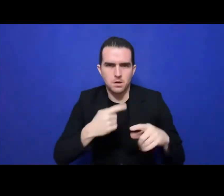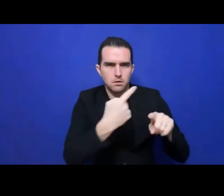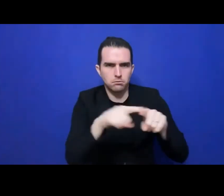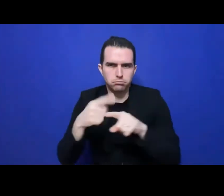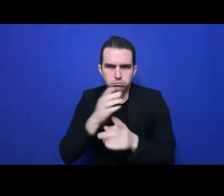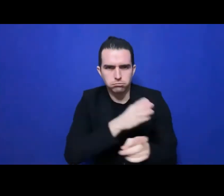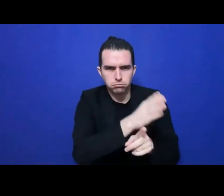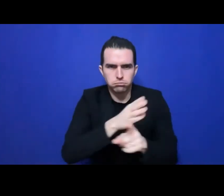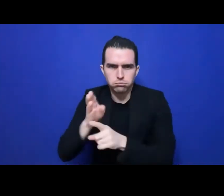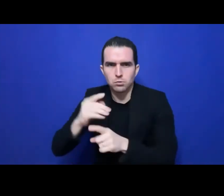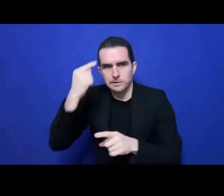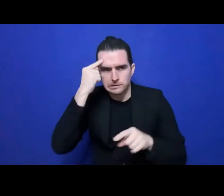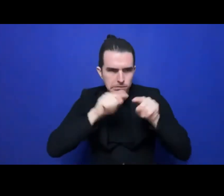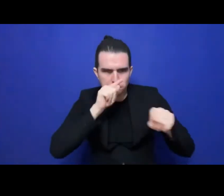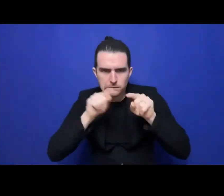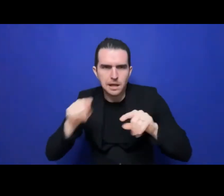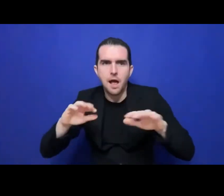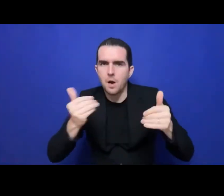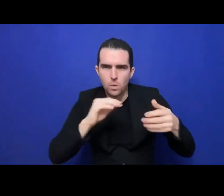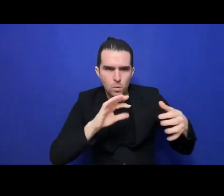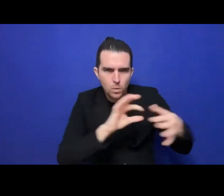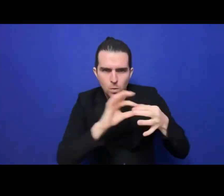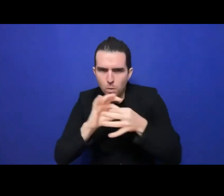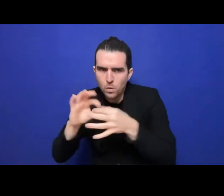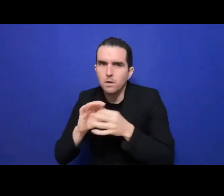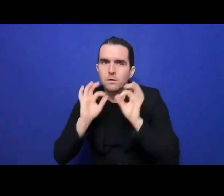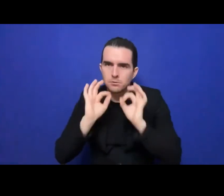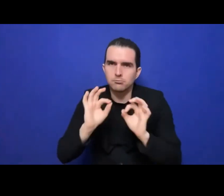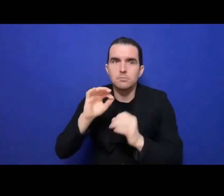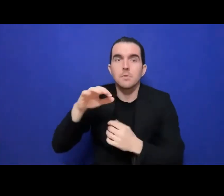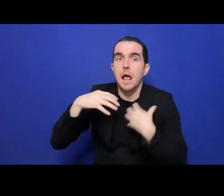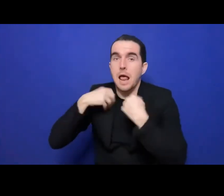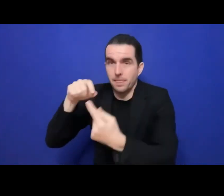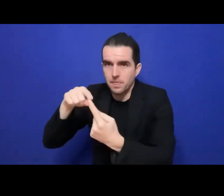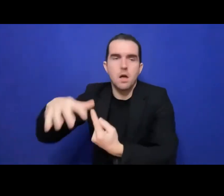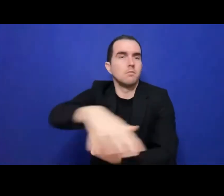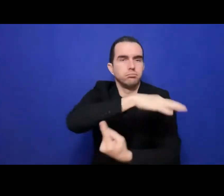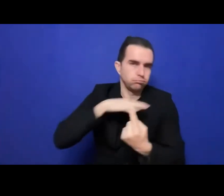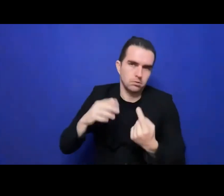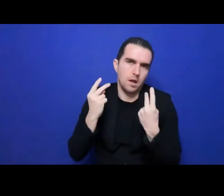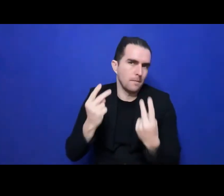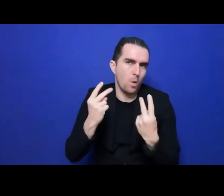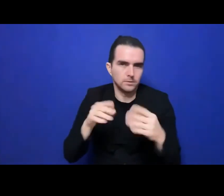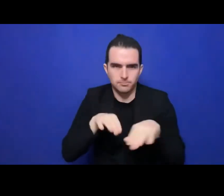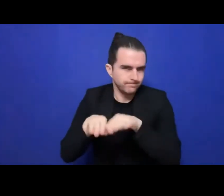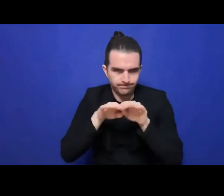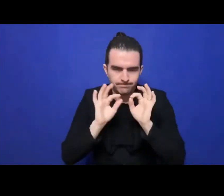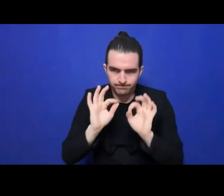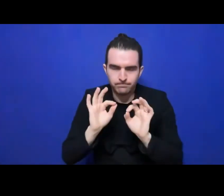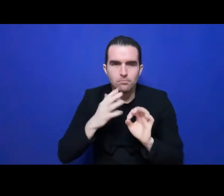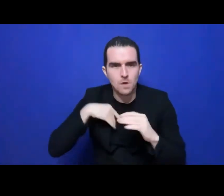Akihito Watabe joins us today from the UHC 2030 Secretariat, and he will go into the findings of the